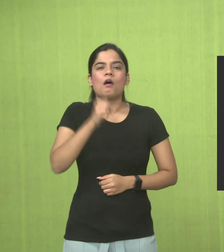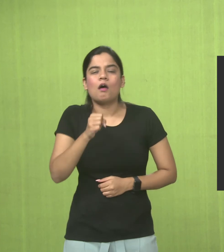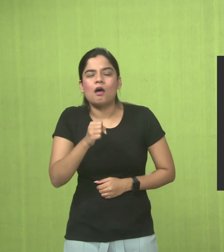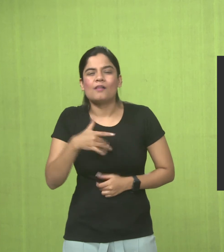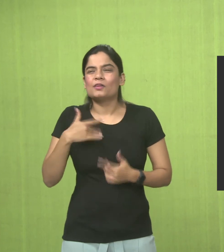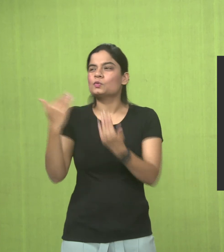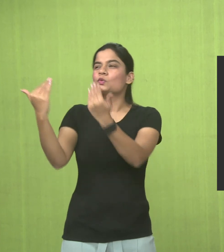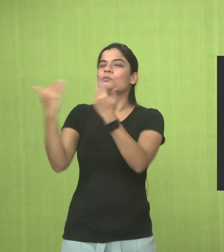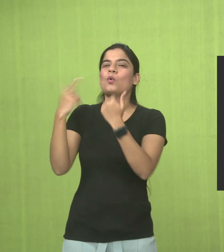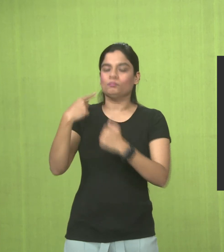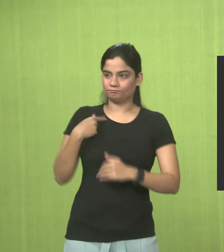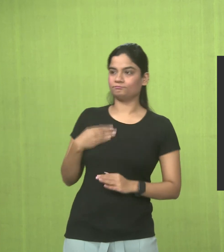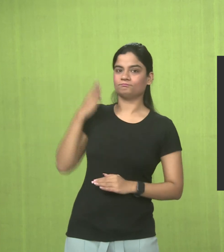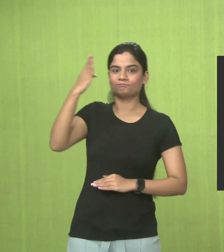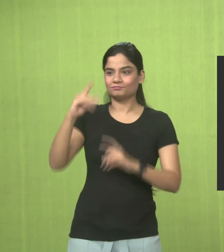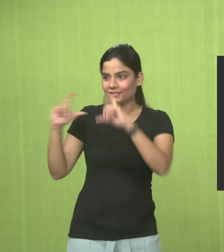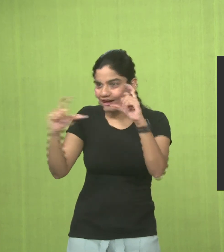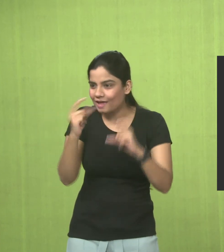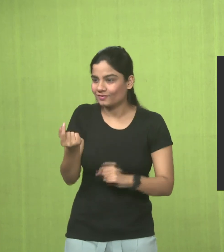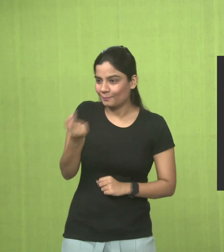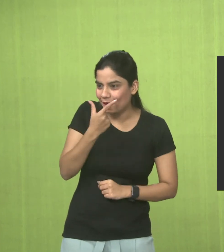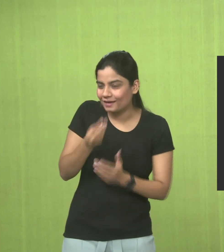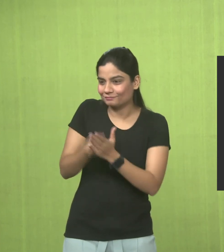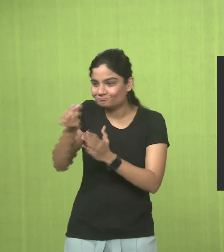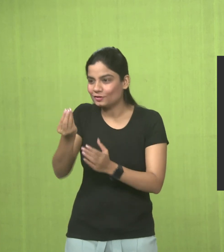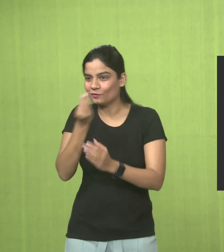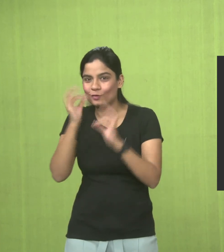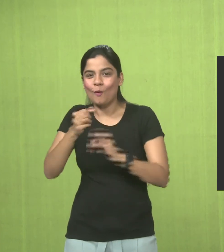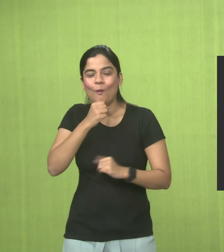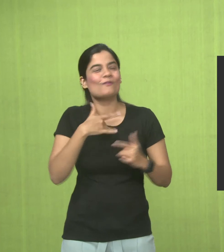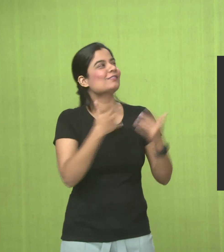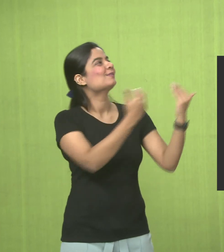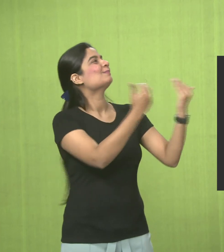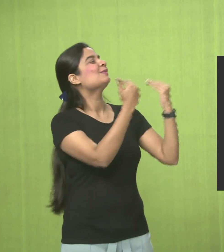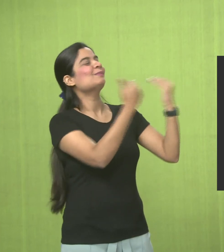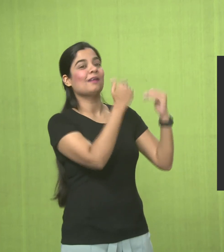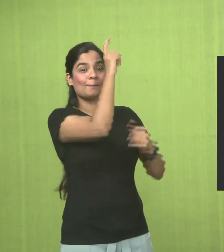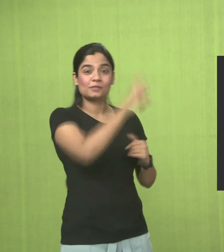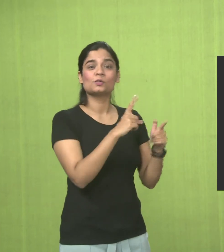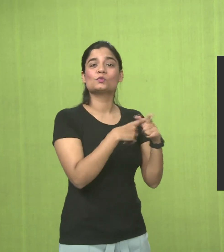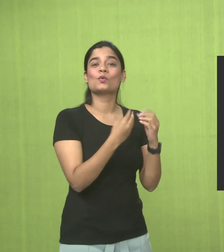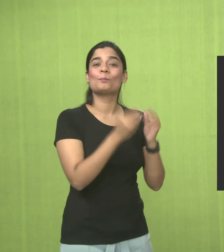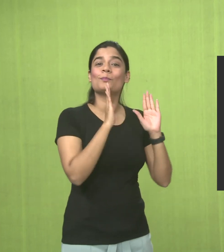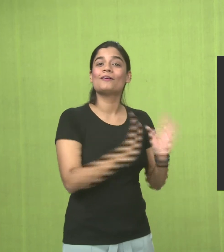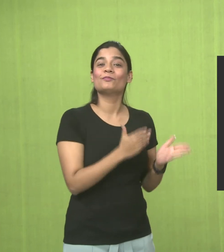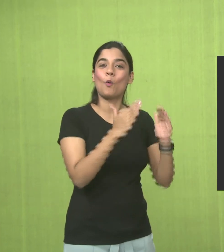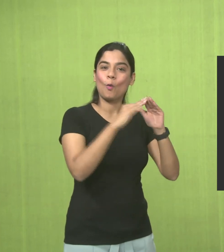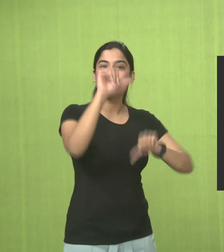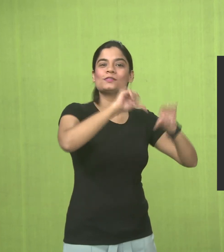Adult daycare worker. A lot of adult homes need daycare workers to take care of them, give them medicines